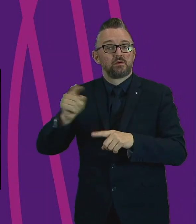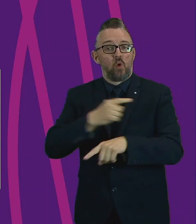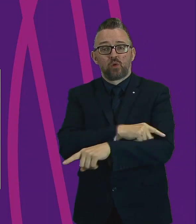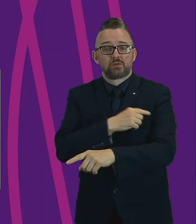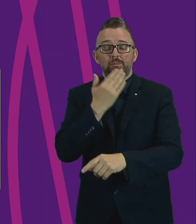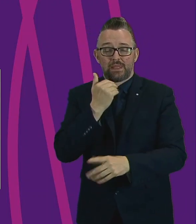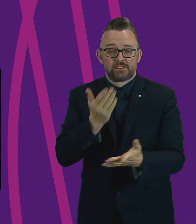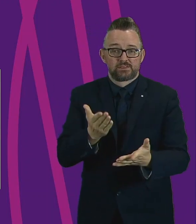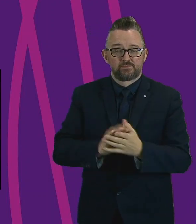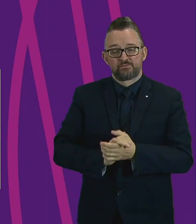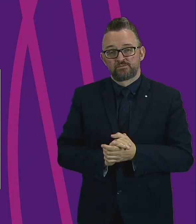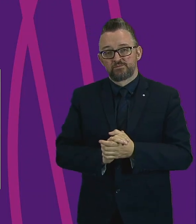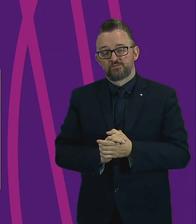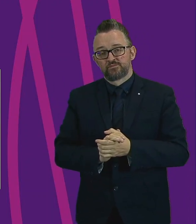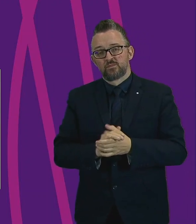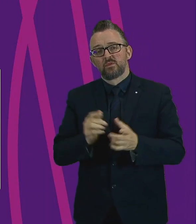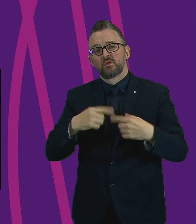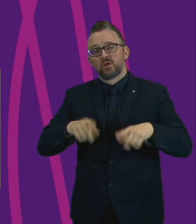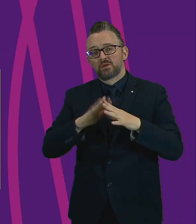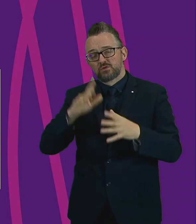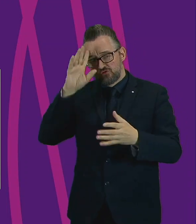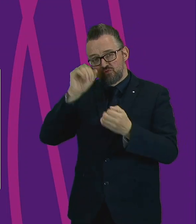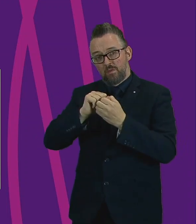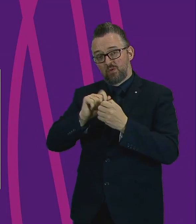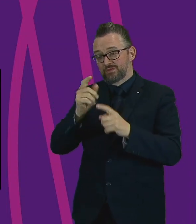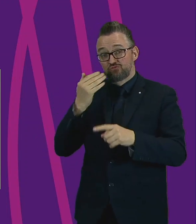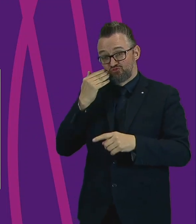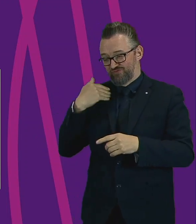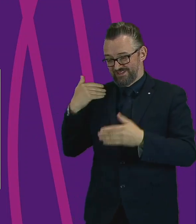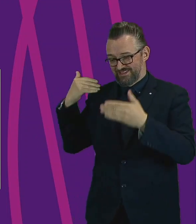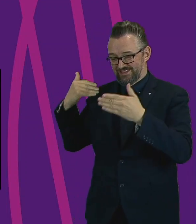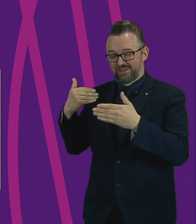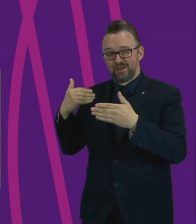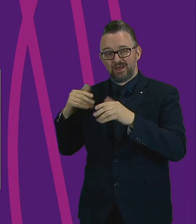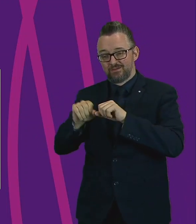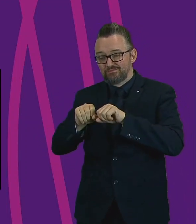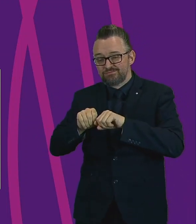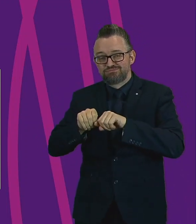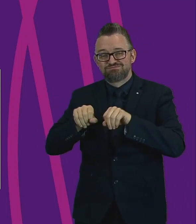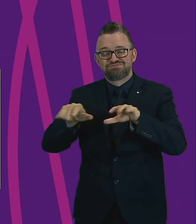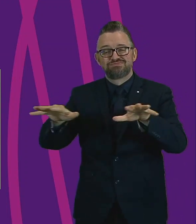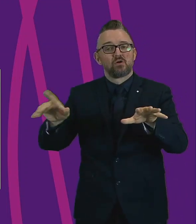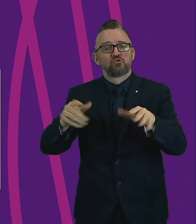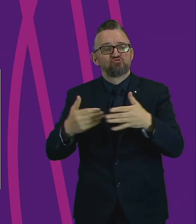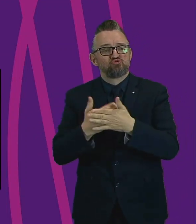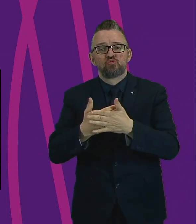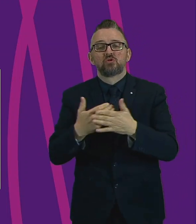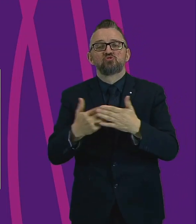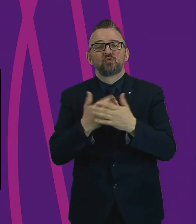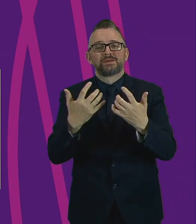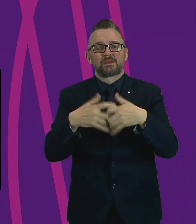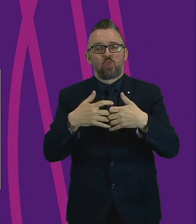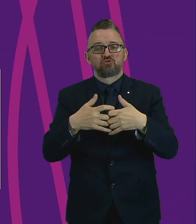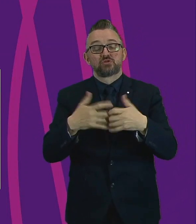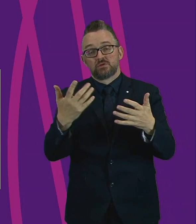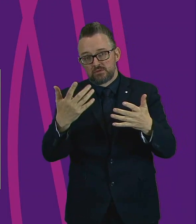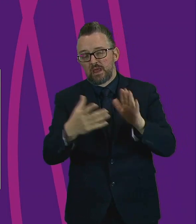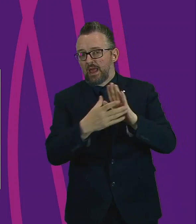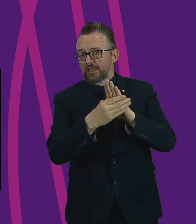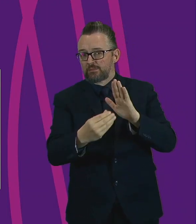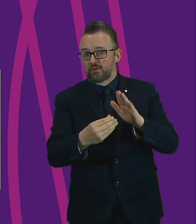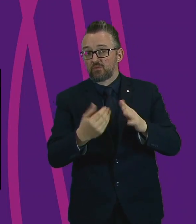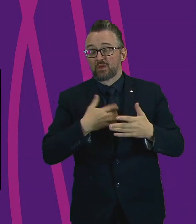we must not lose the gains of the recent period in terms of rollout of new technologies and techniques. For example, we